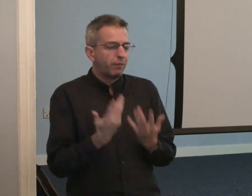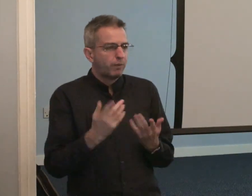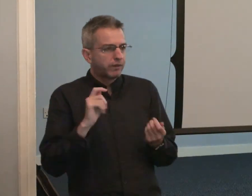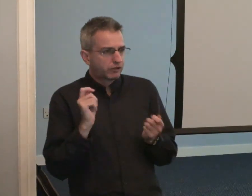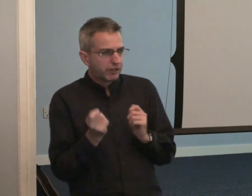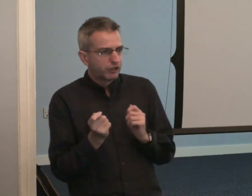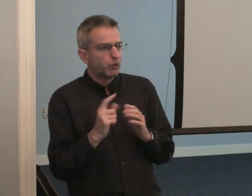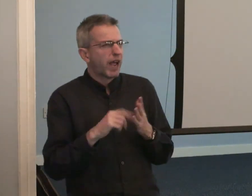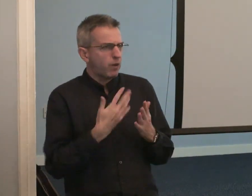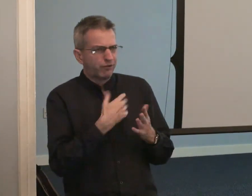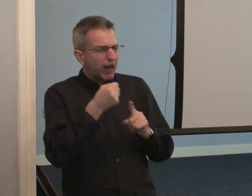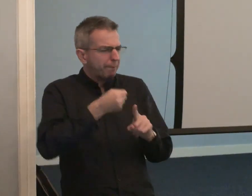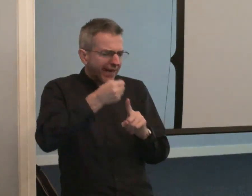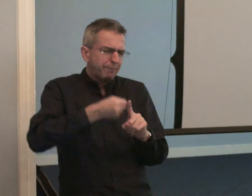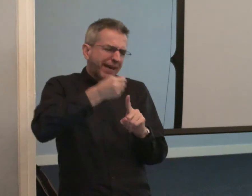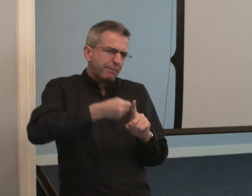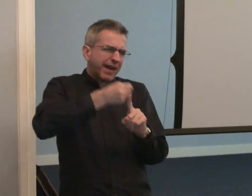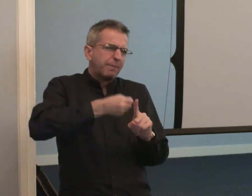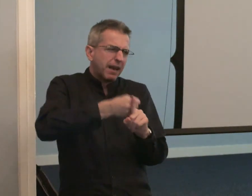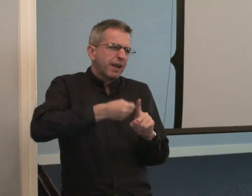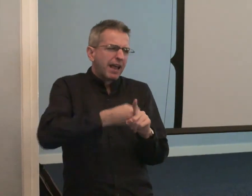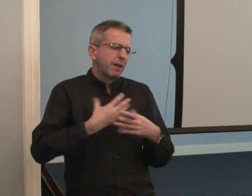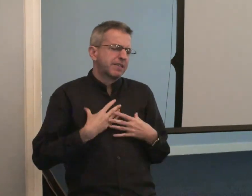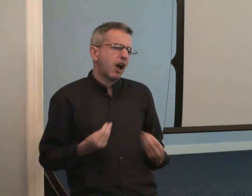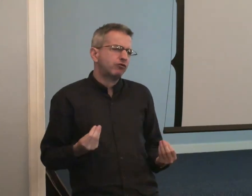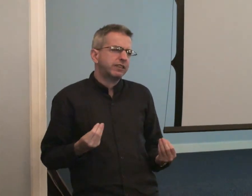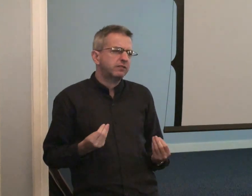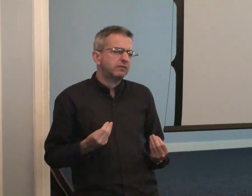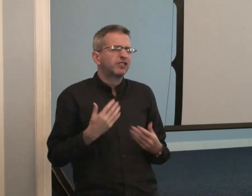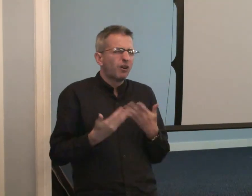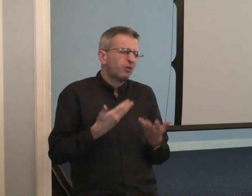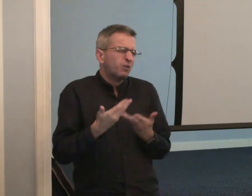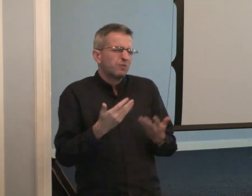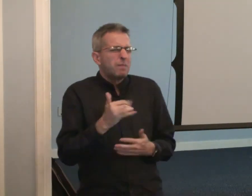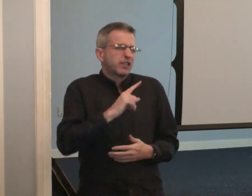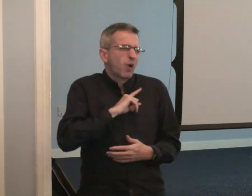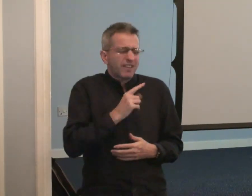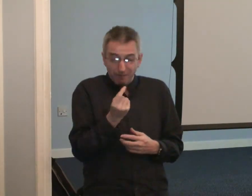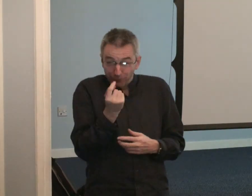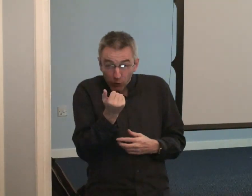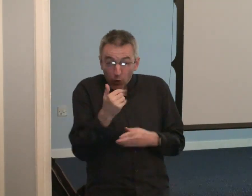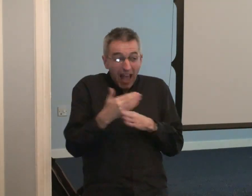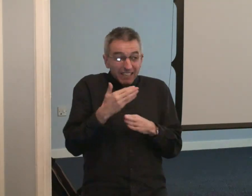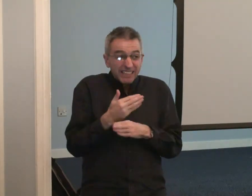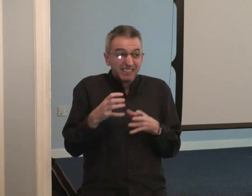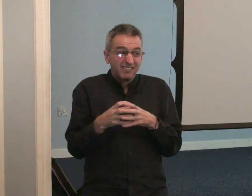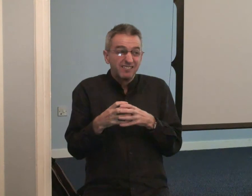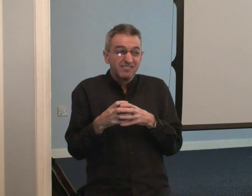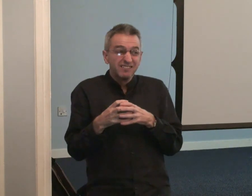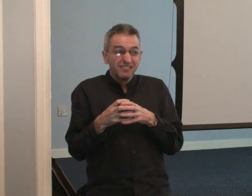different things are being lobbied at the moment. So there's constant, you know, activism needed and constant campaigning. And there's so